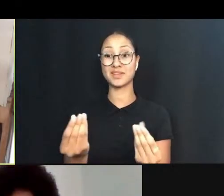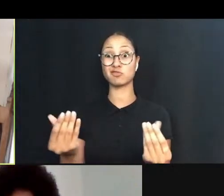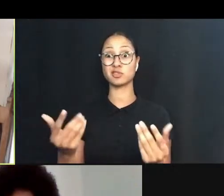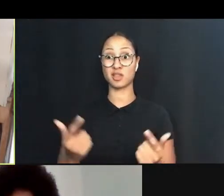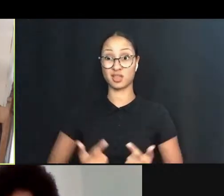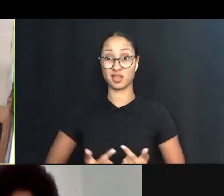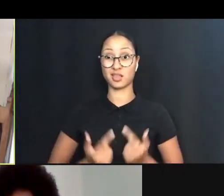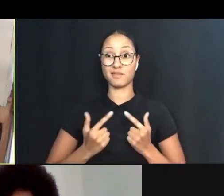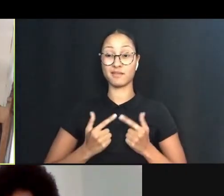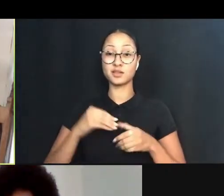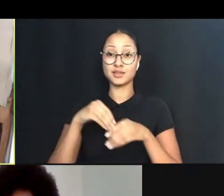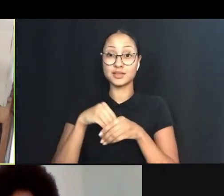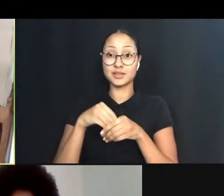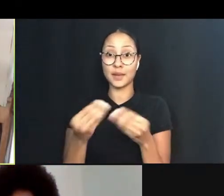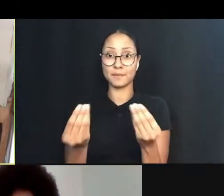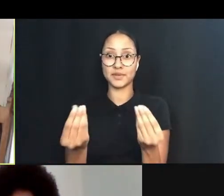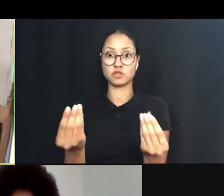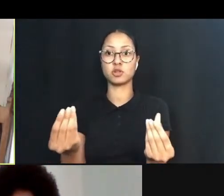material.